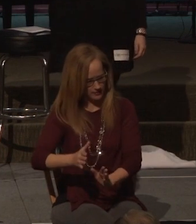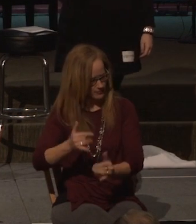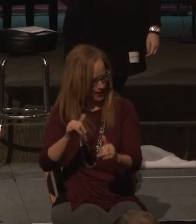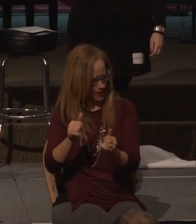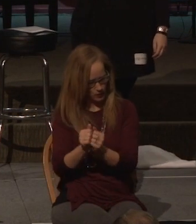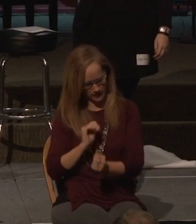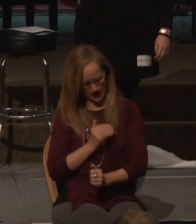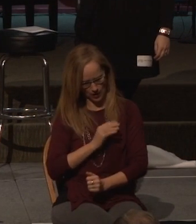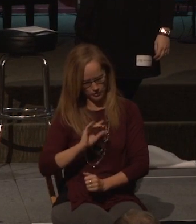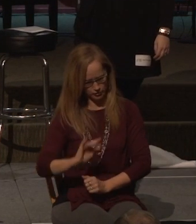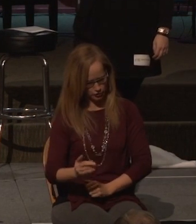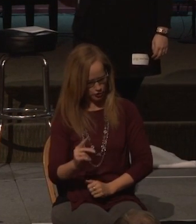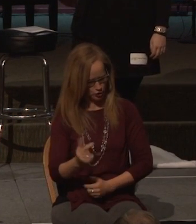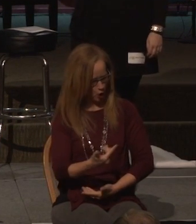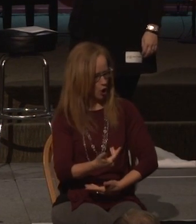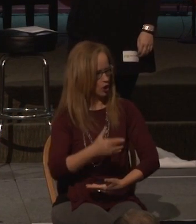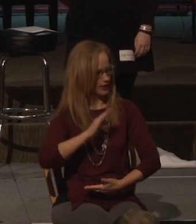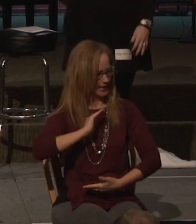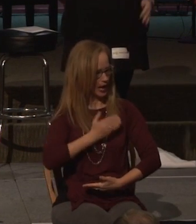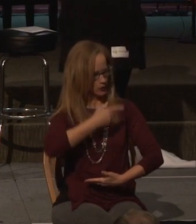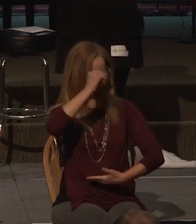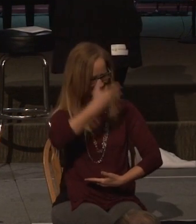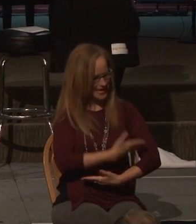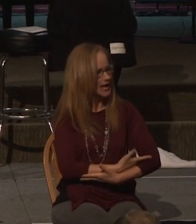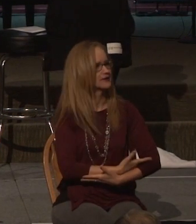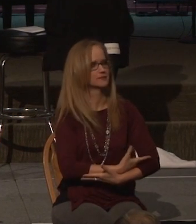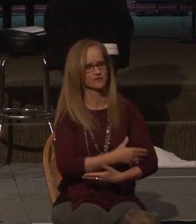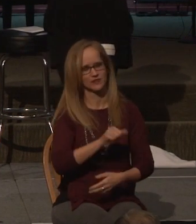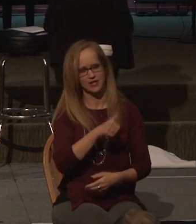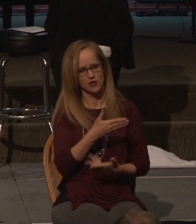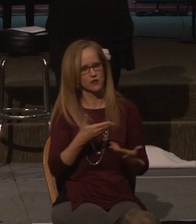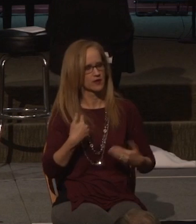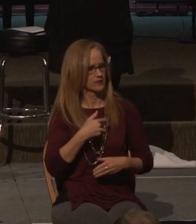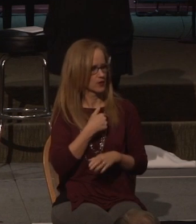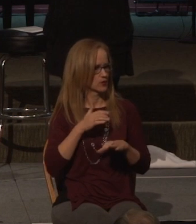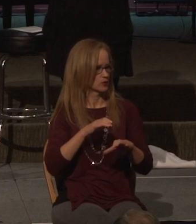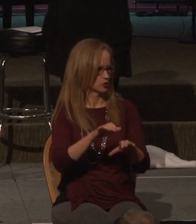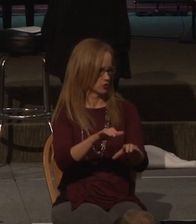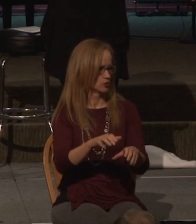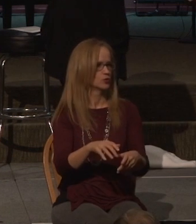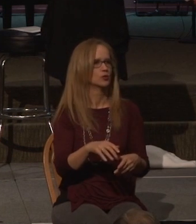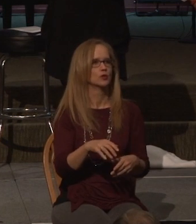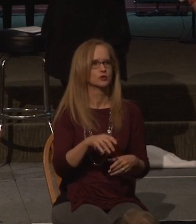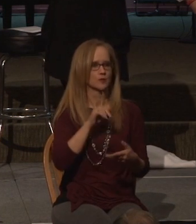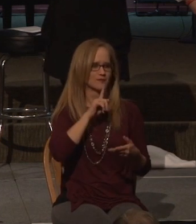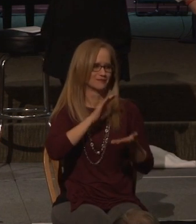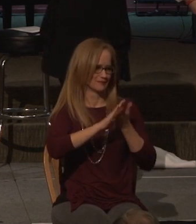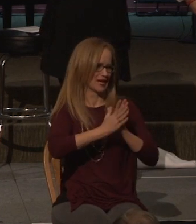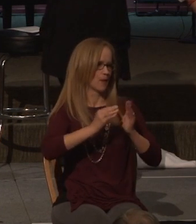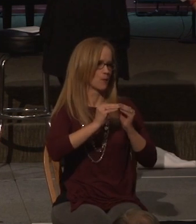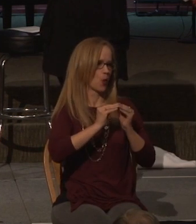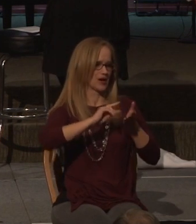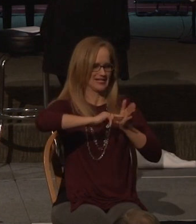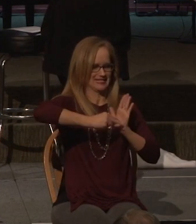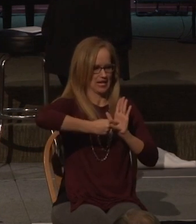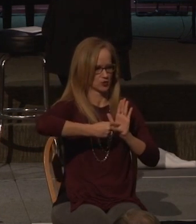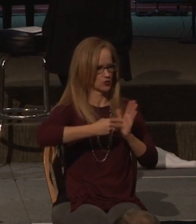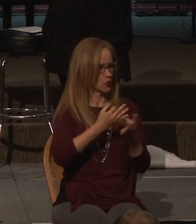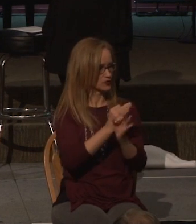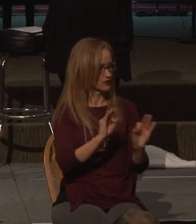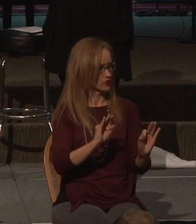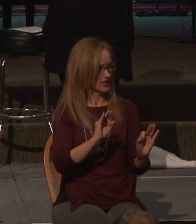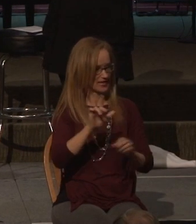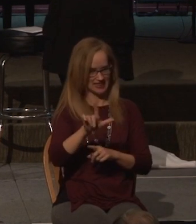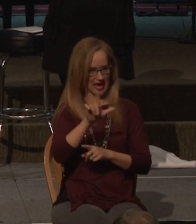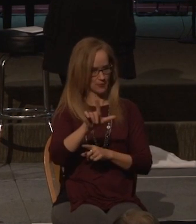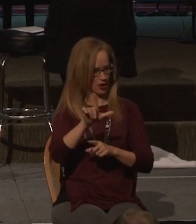our dog and our son. And another thing that we had done when we moved into our house to be really intentional is those free little